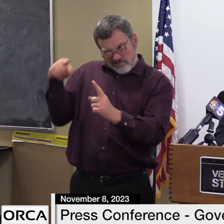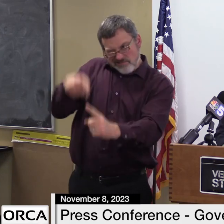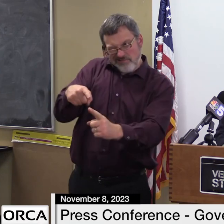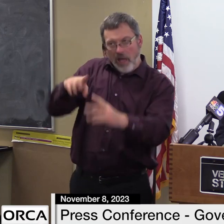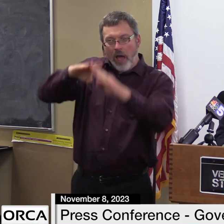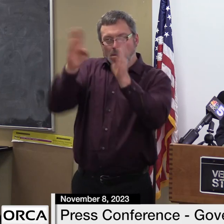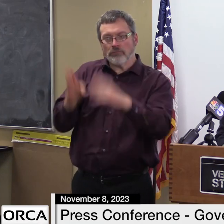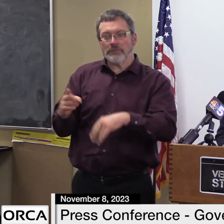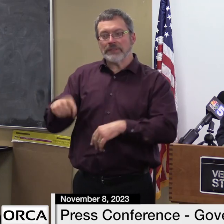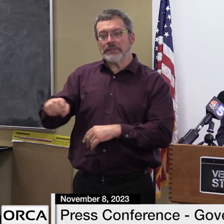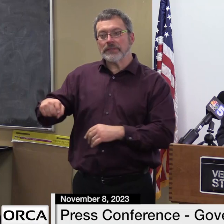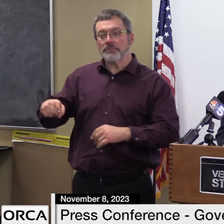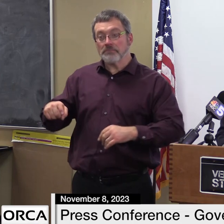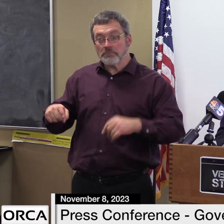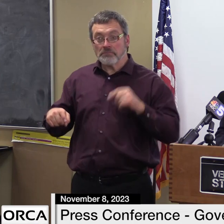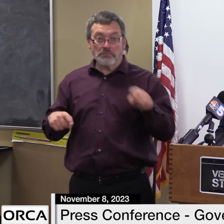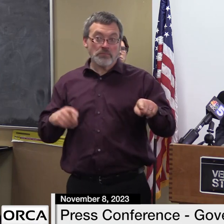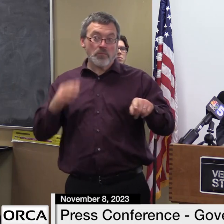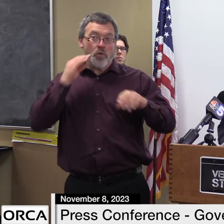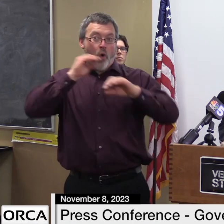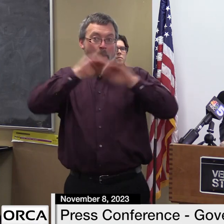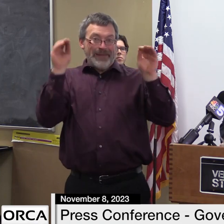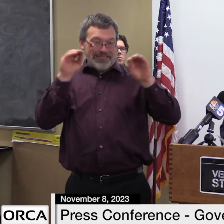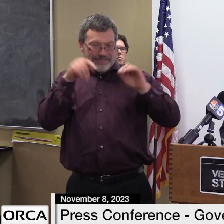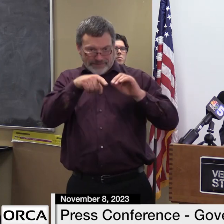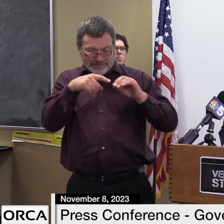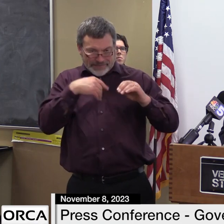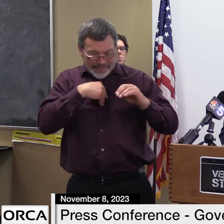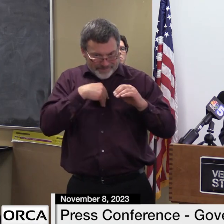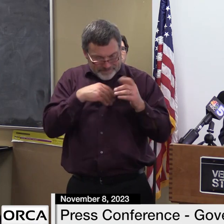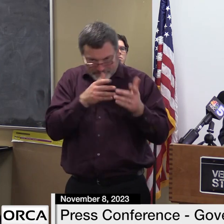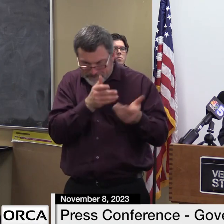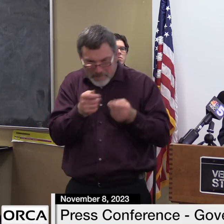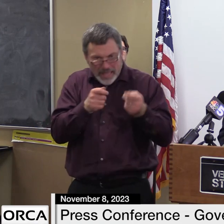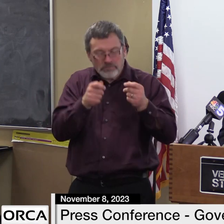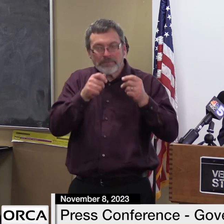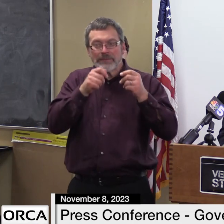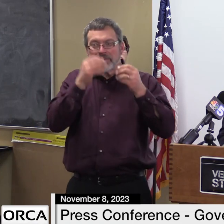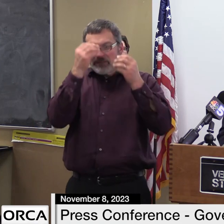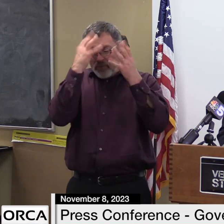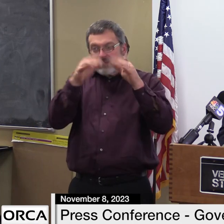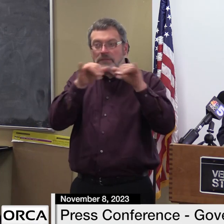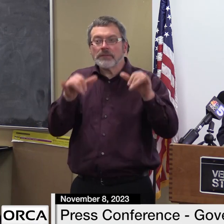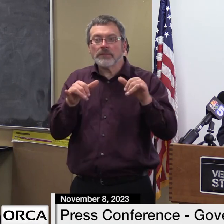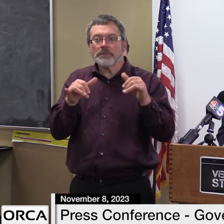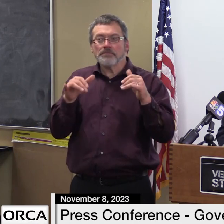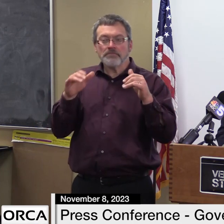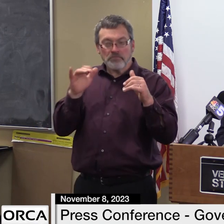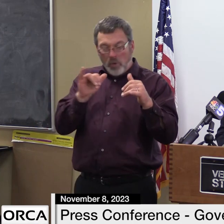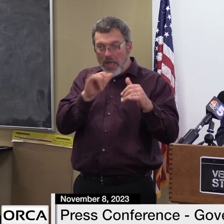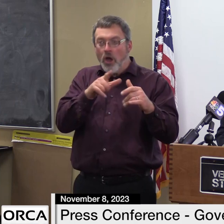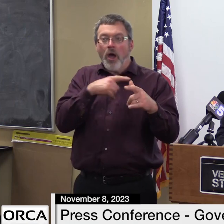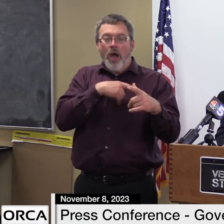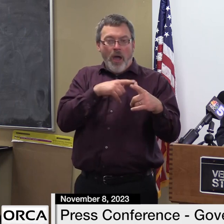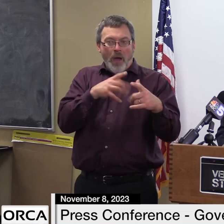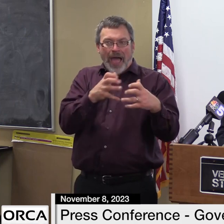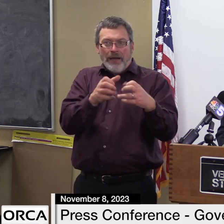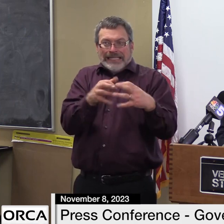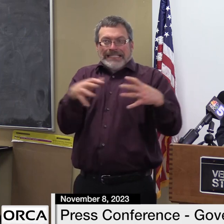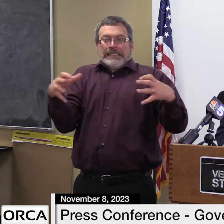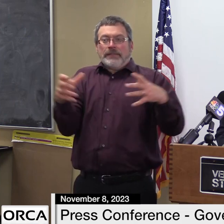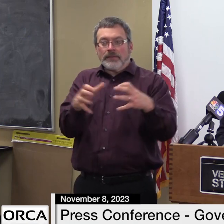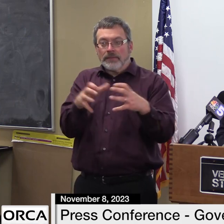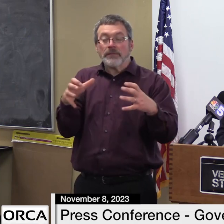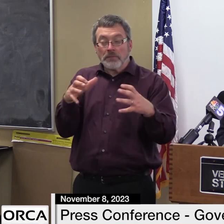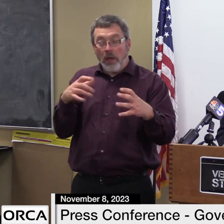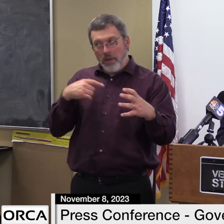homeless management information system, expand emergency shelters, add new local staff positions, and create